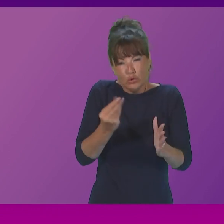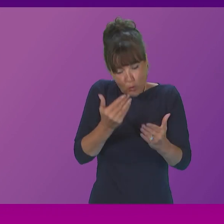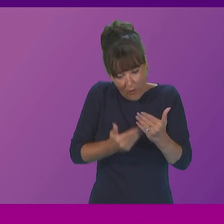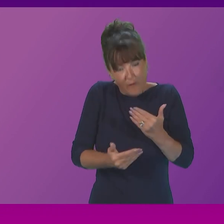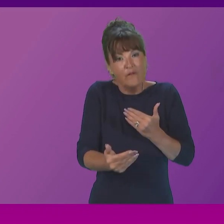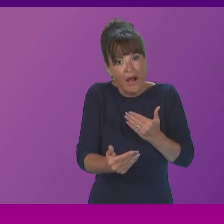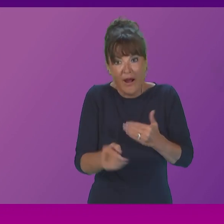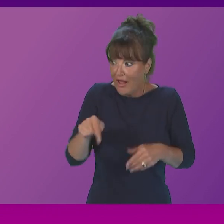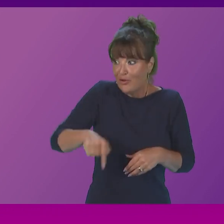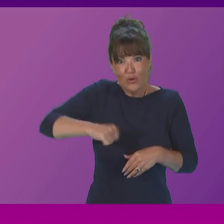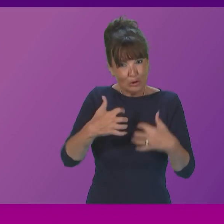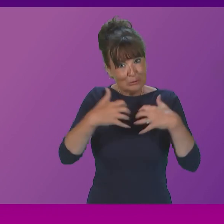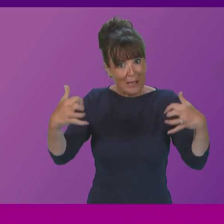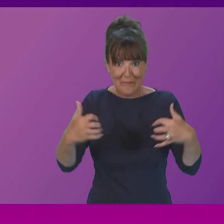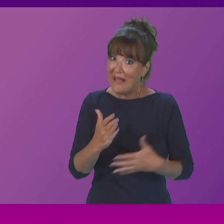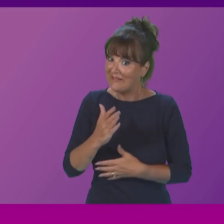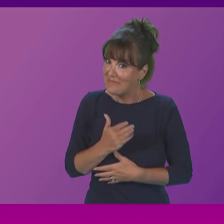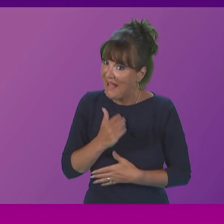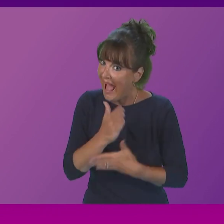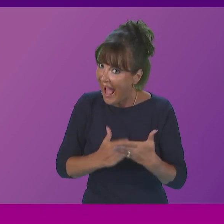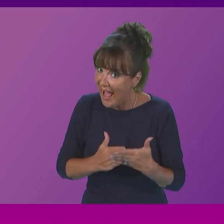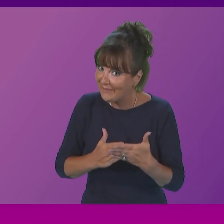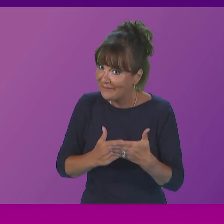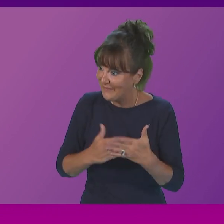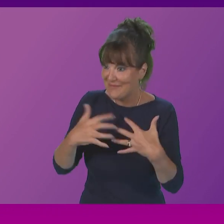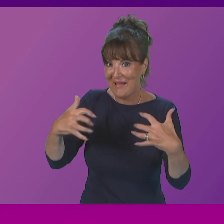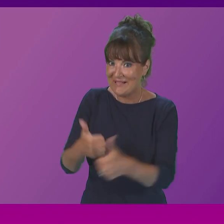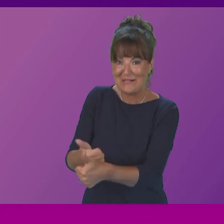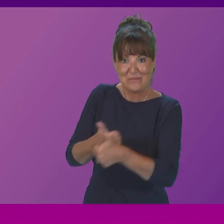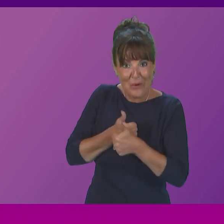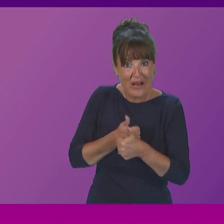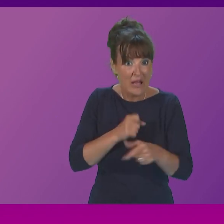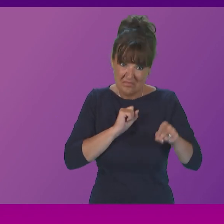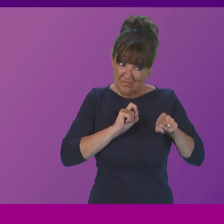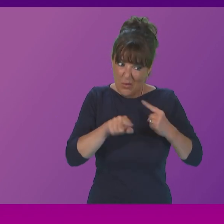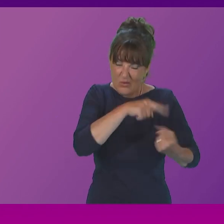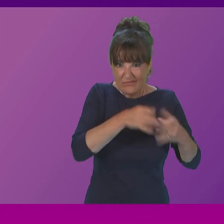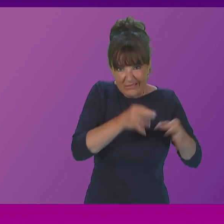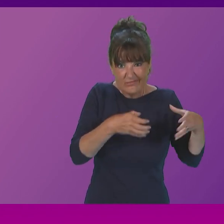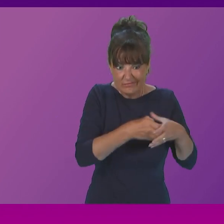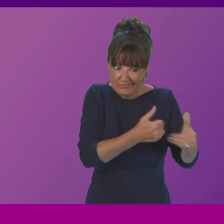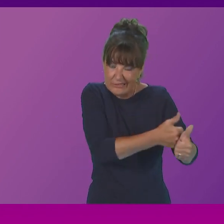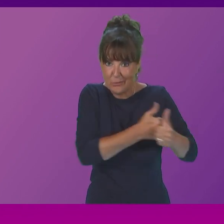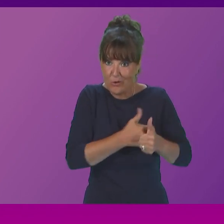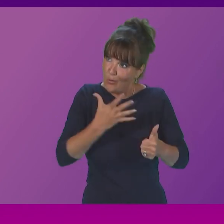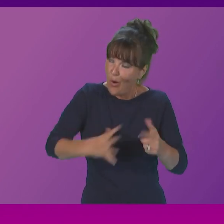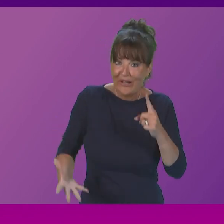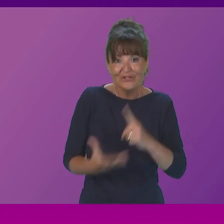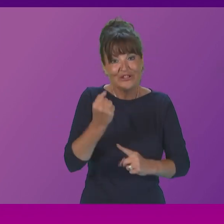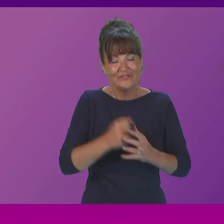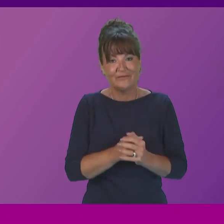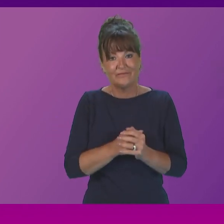our side to try and pursue that, and the majority of political parties on our side to pursue that too.